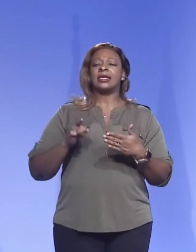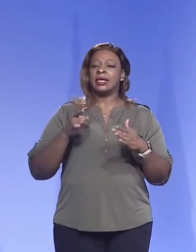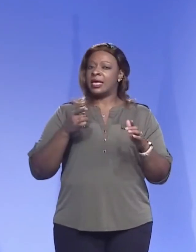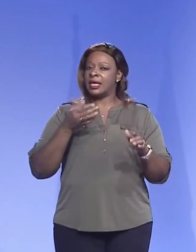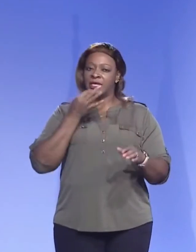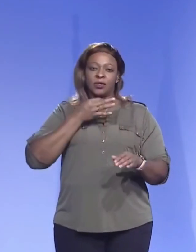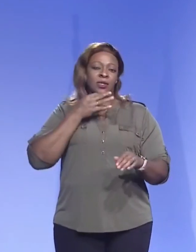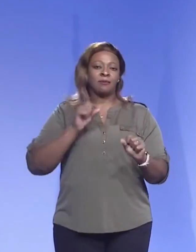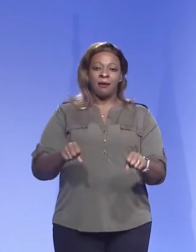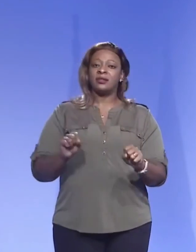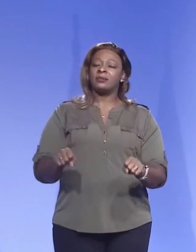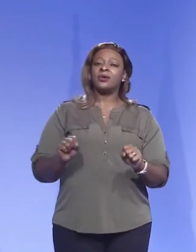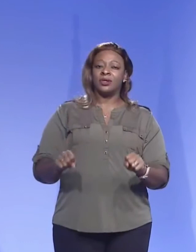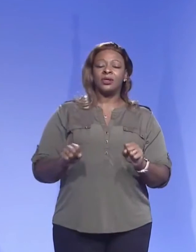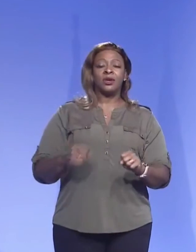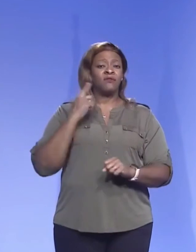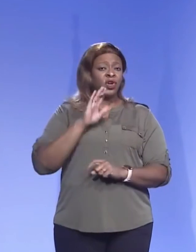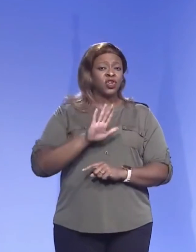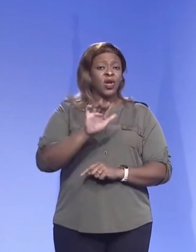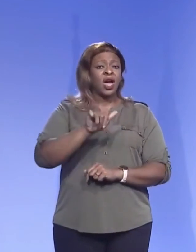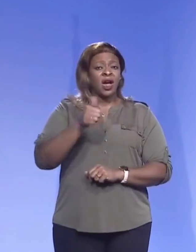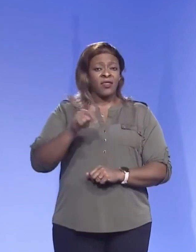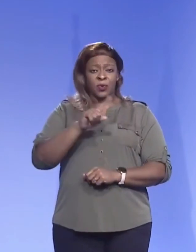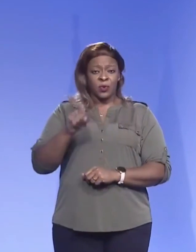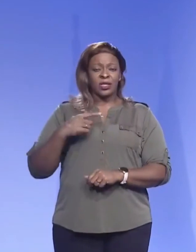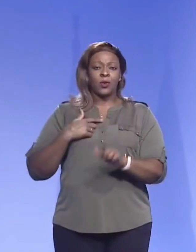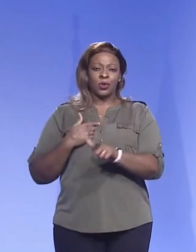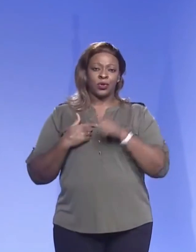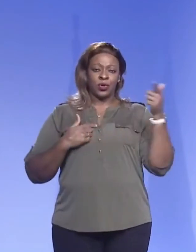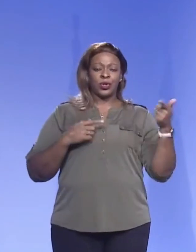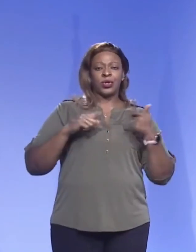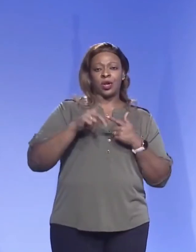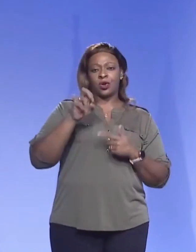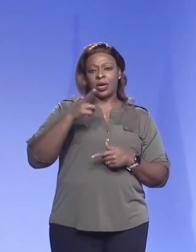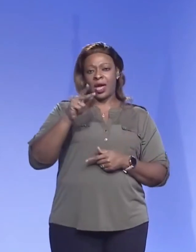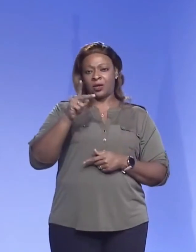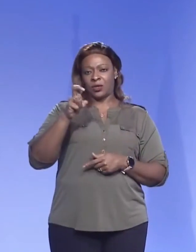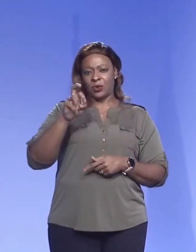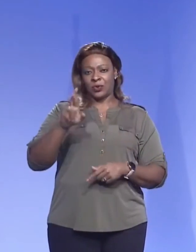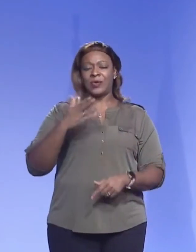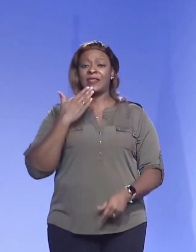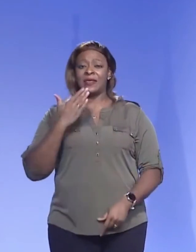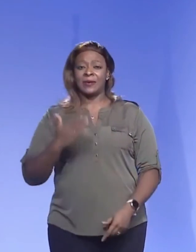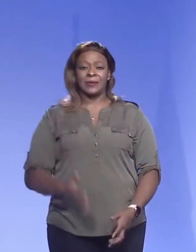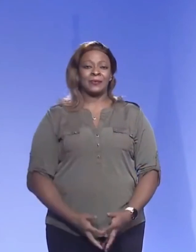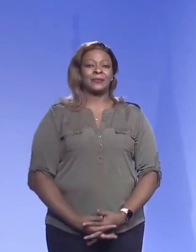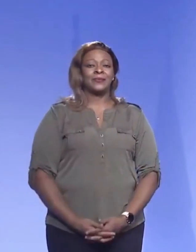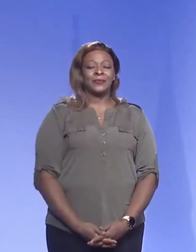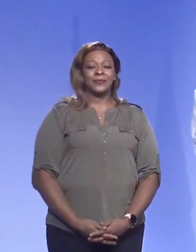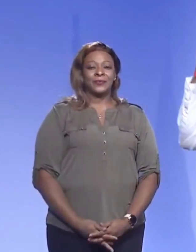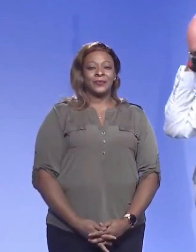expeditiously as we can. And for your other question, I'm going to turn it back over to Dr. Haushalter. Thank you.